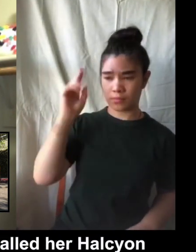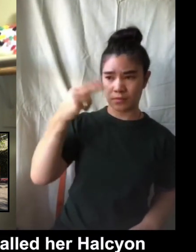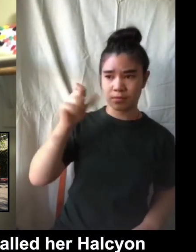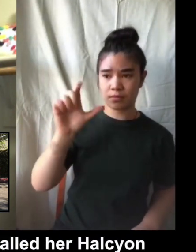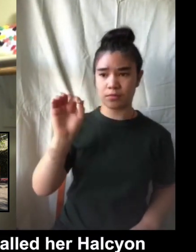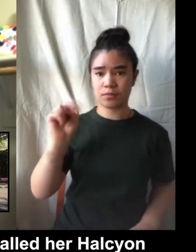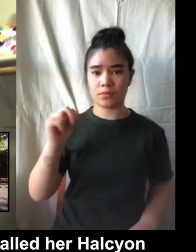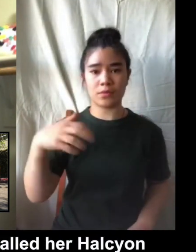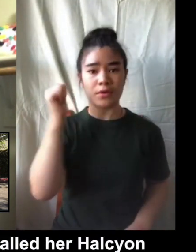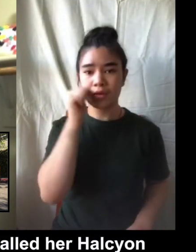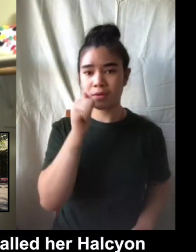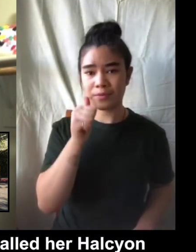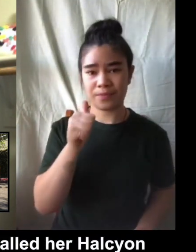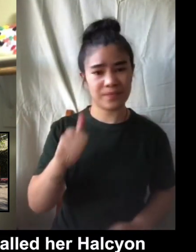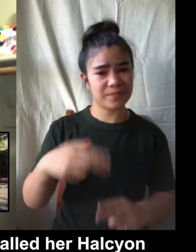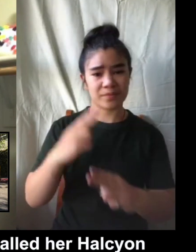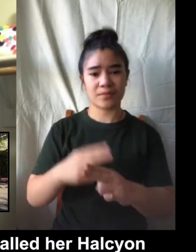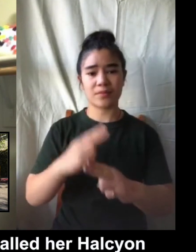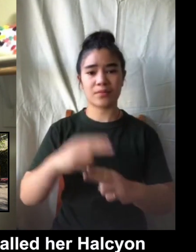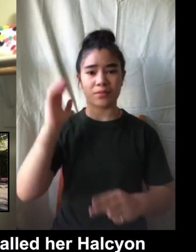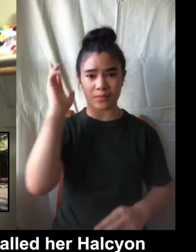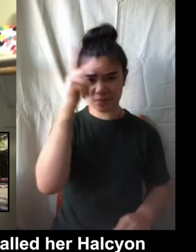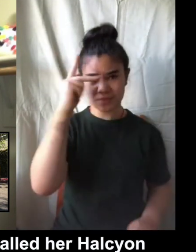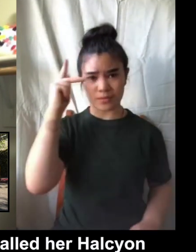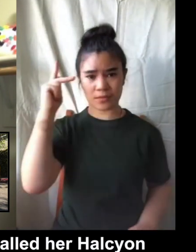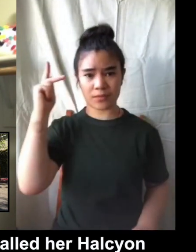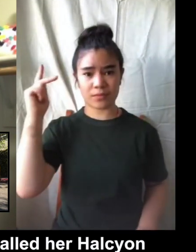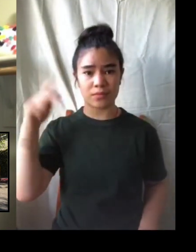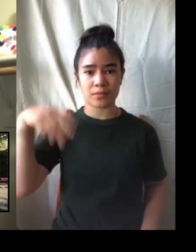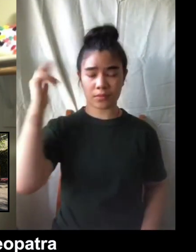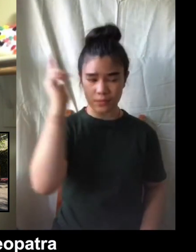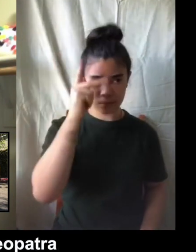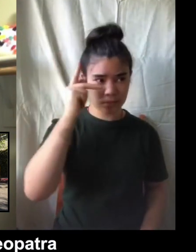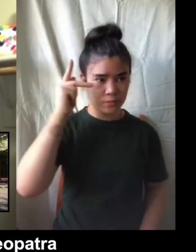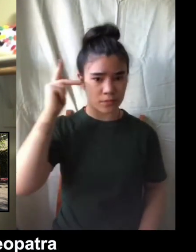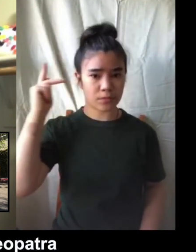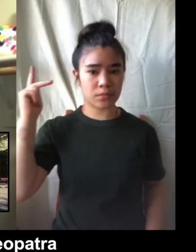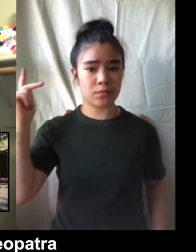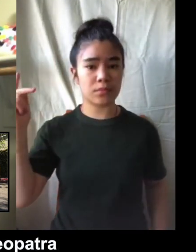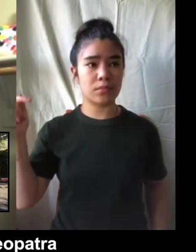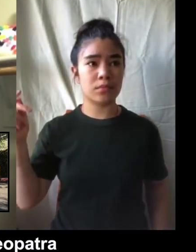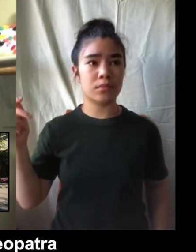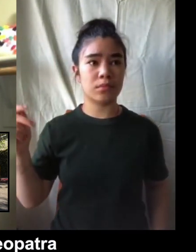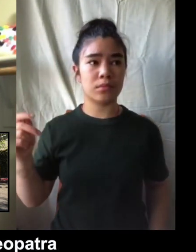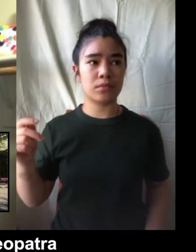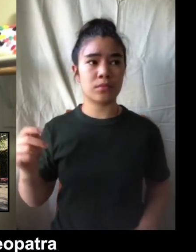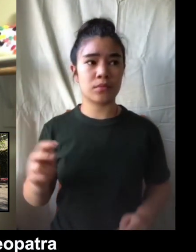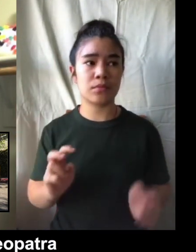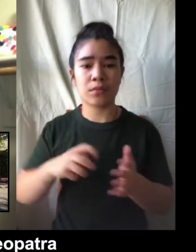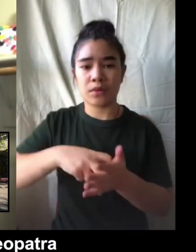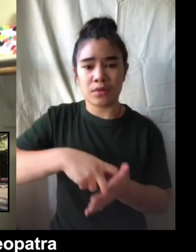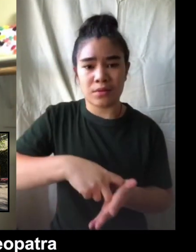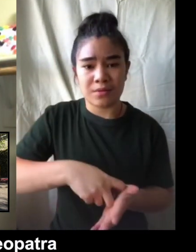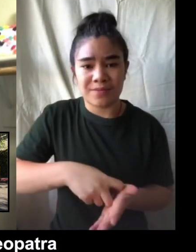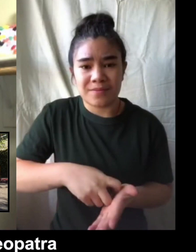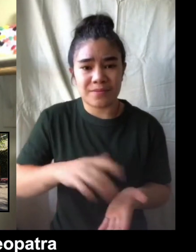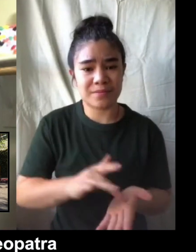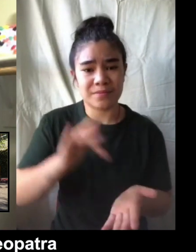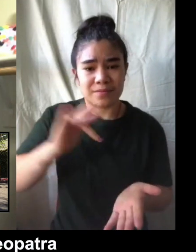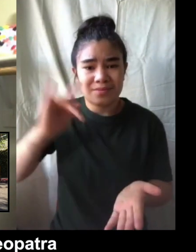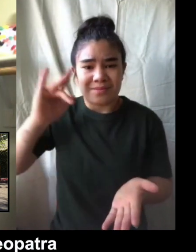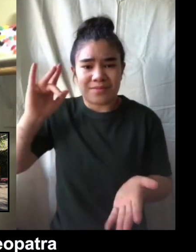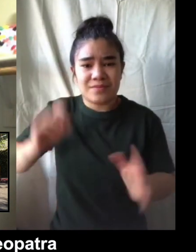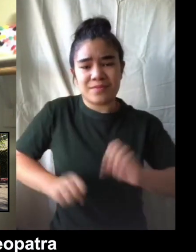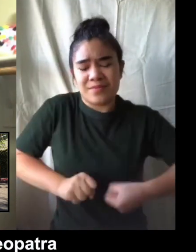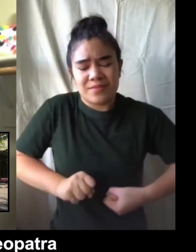her Halcyon, the girl which they named Cleopatra, Cleopatra. She was on her